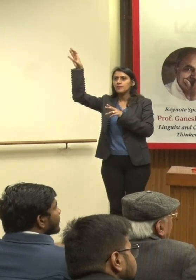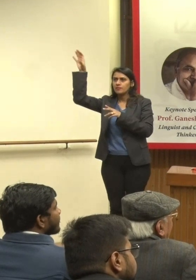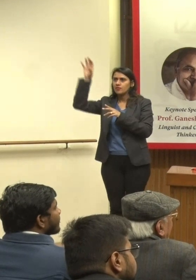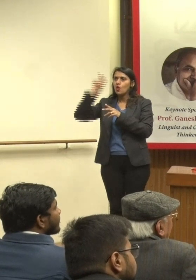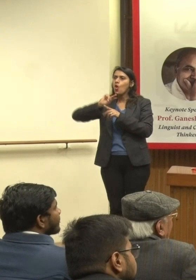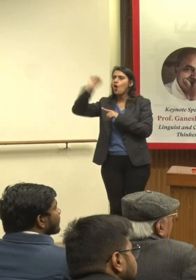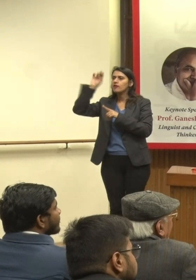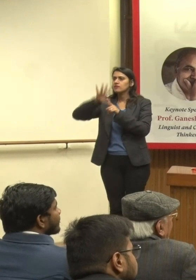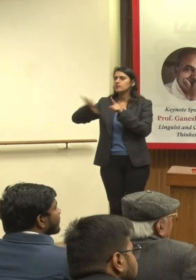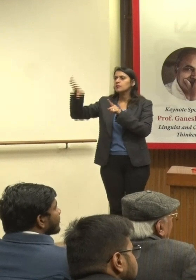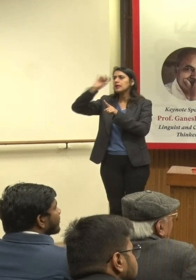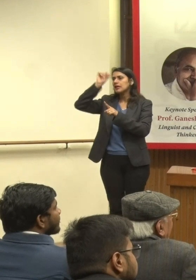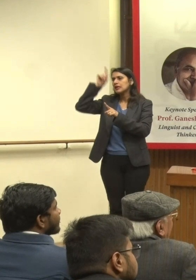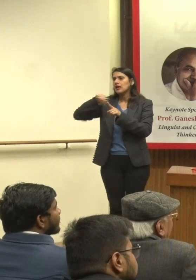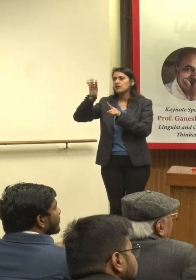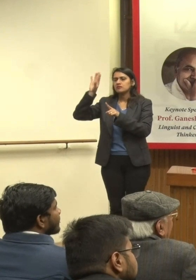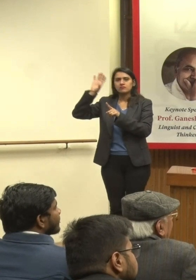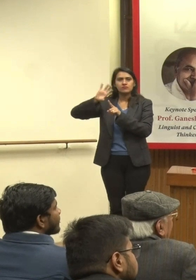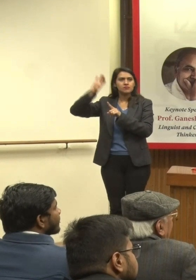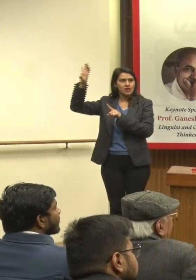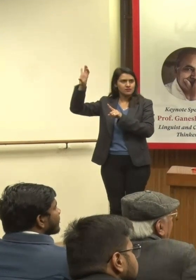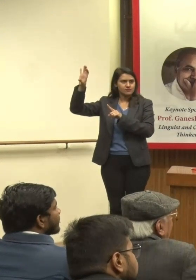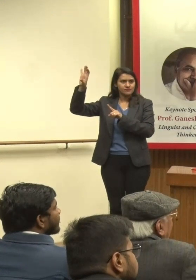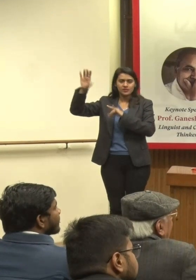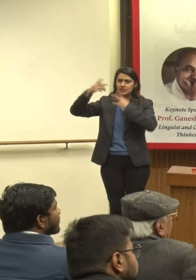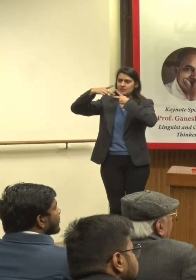emerged, and around that